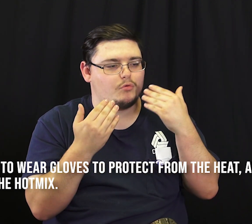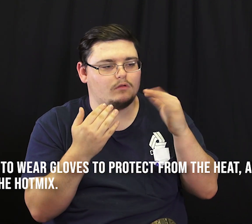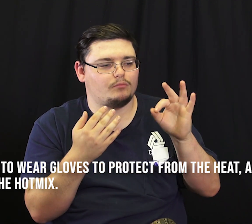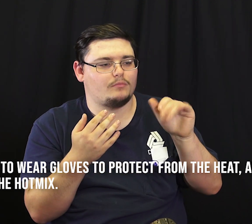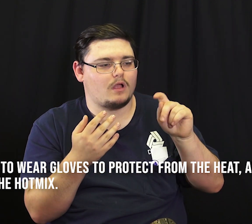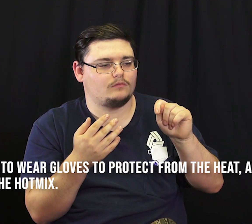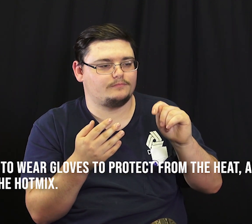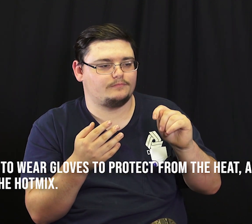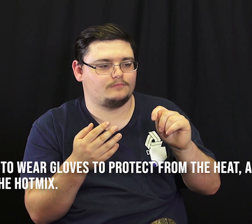heat.